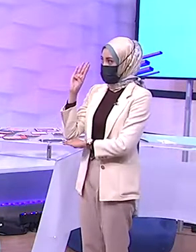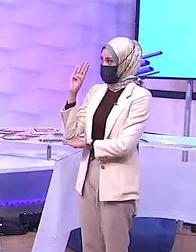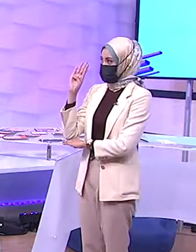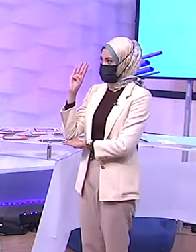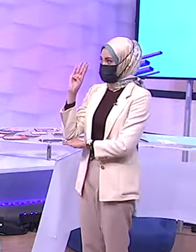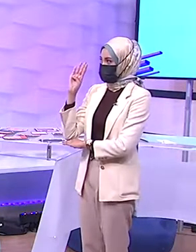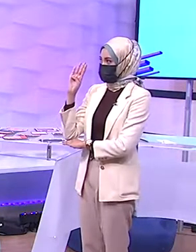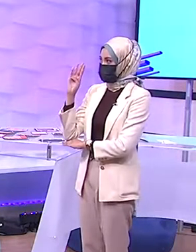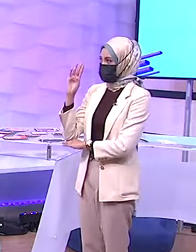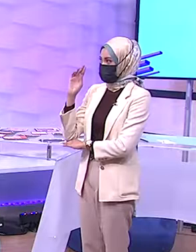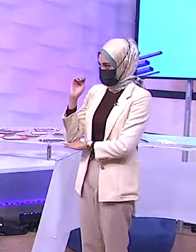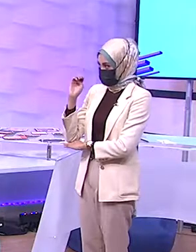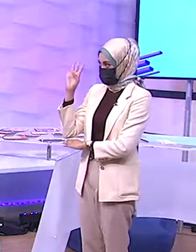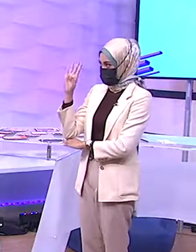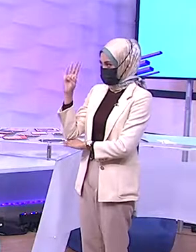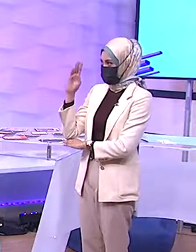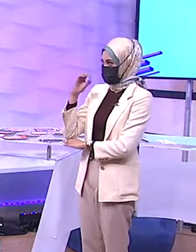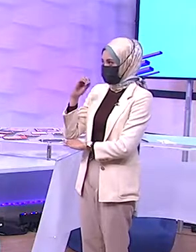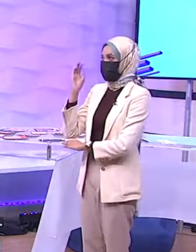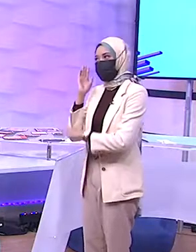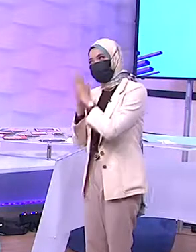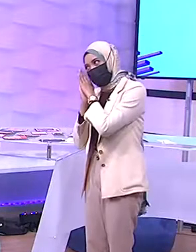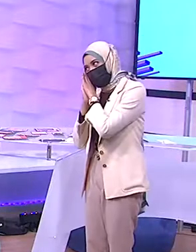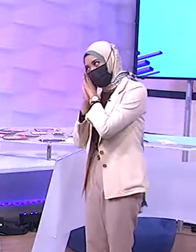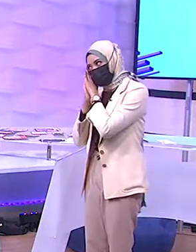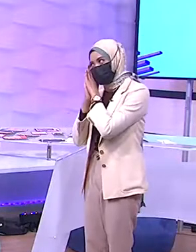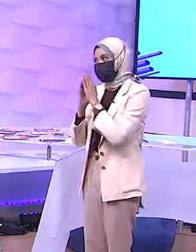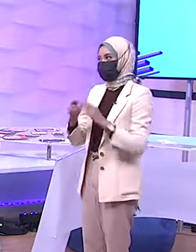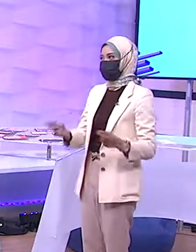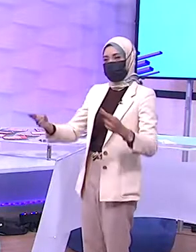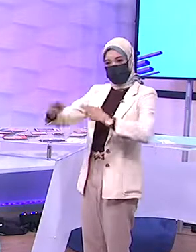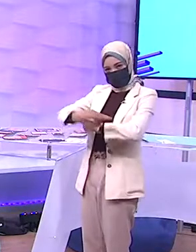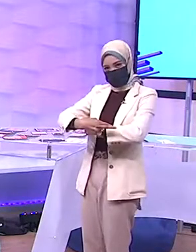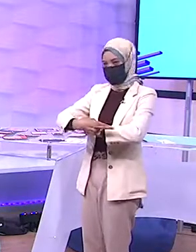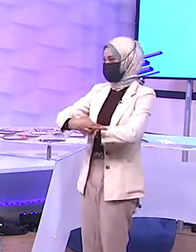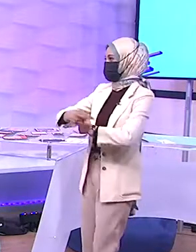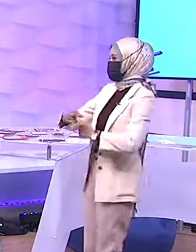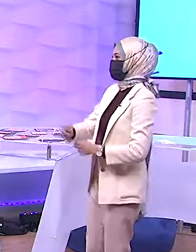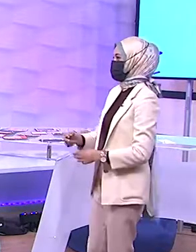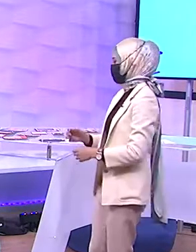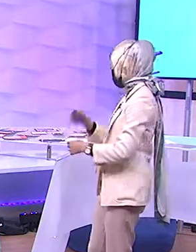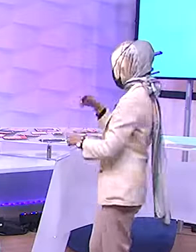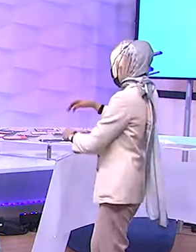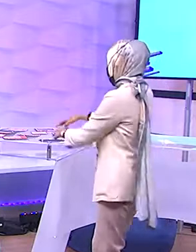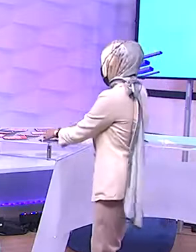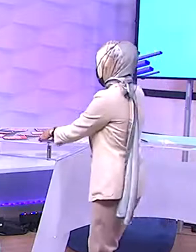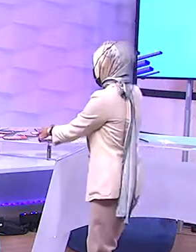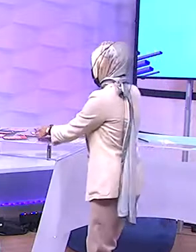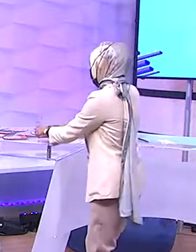bed. Room. Okay. Bed. Bed. Room. Room. That is right. Okay.